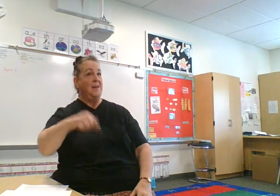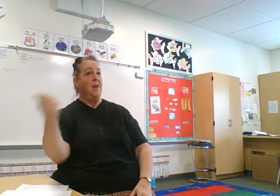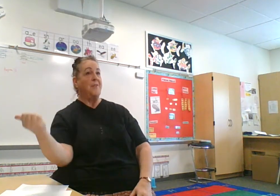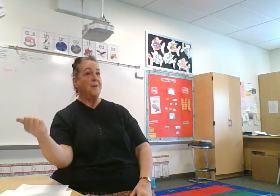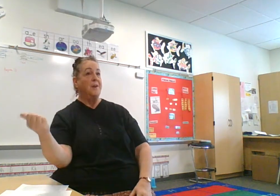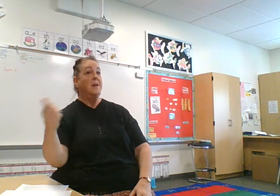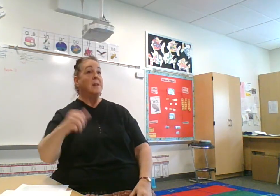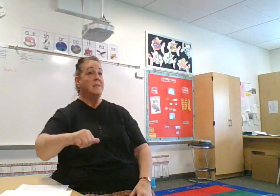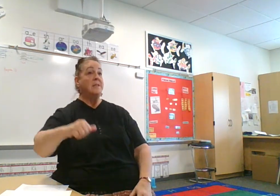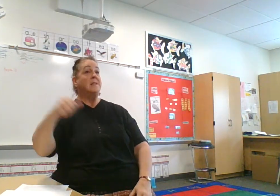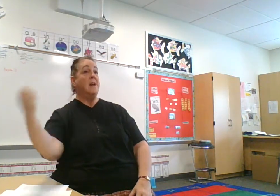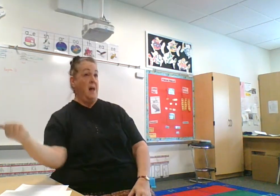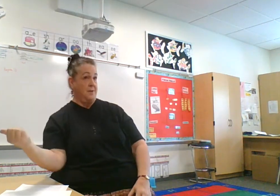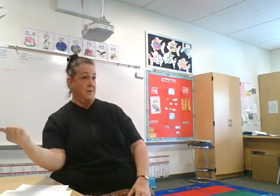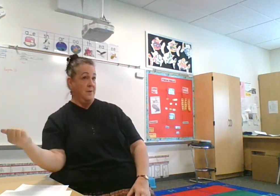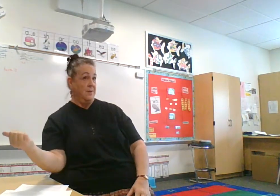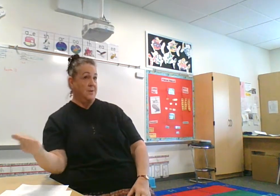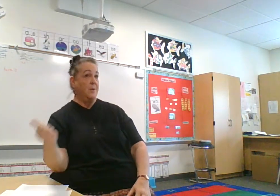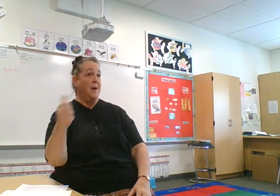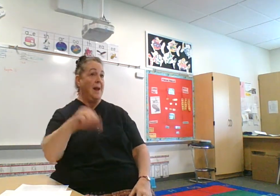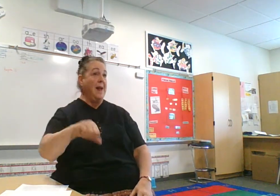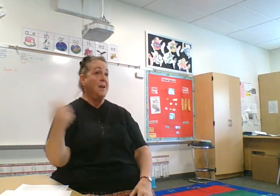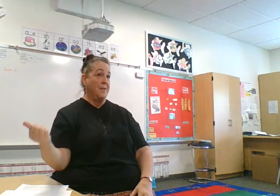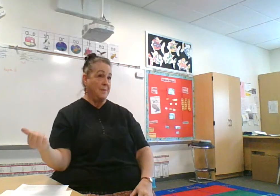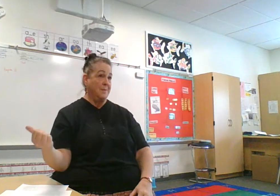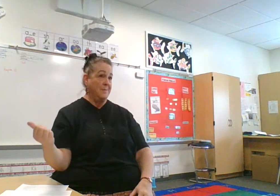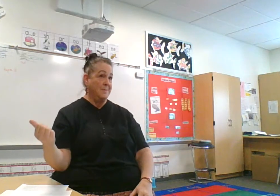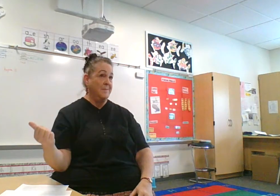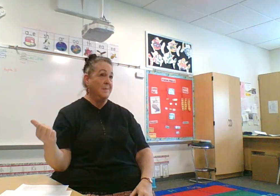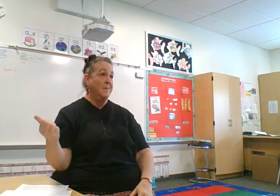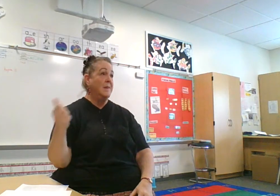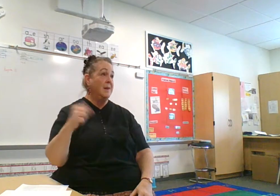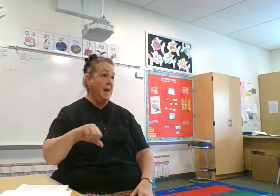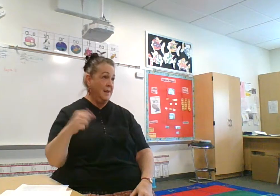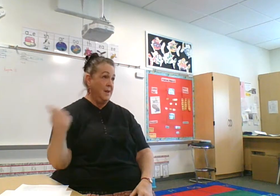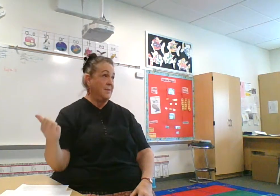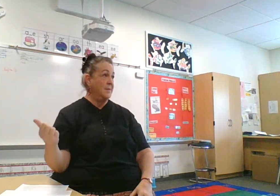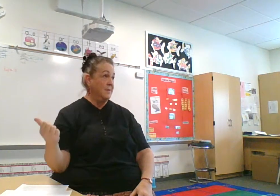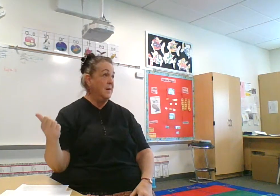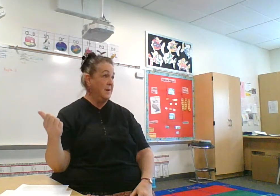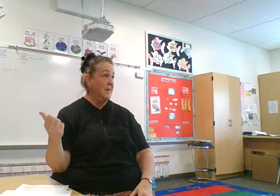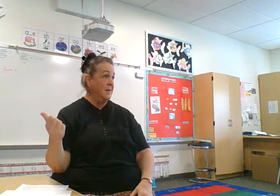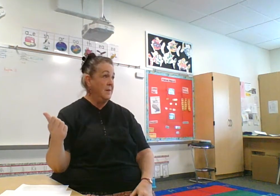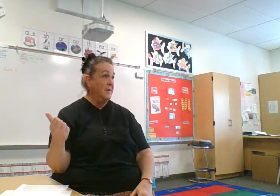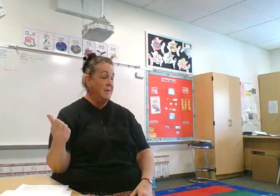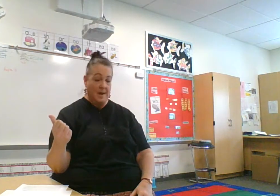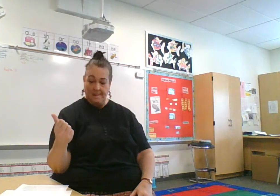another, because this is other. So another, another. Yeah.